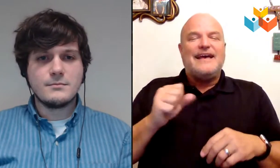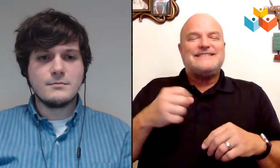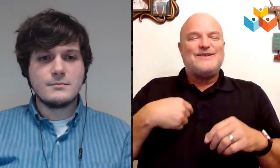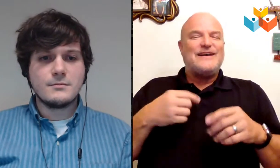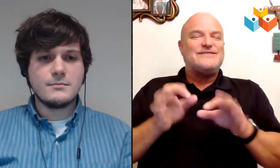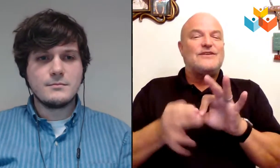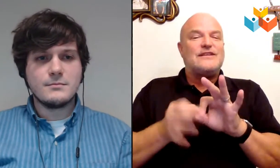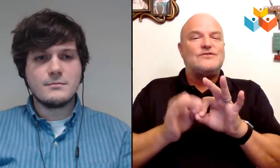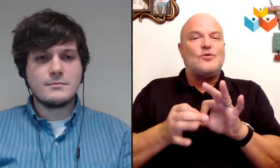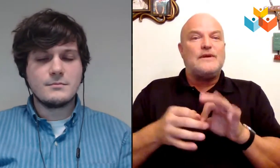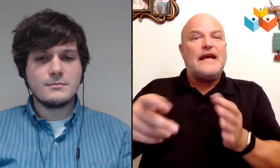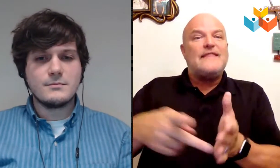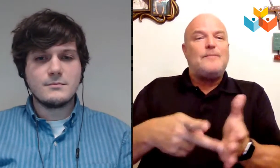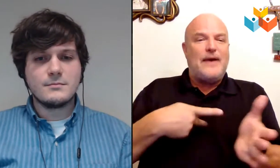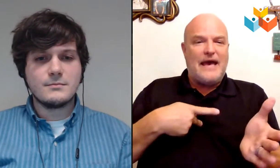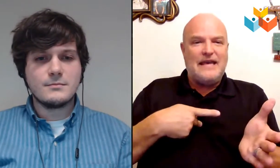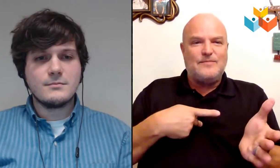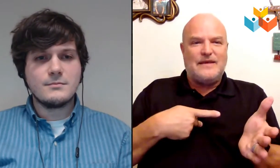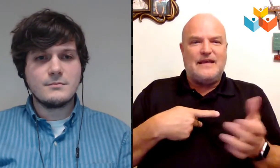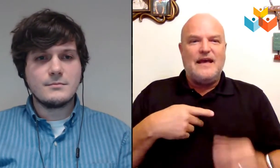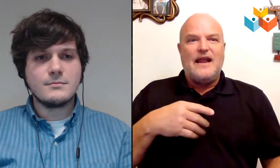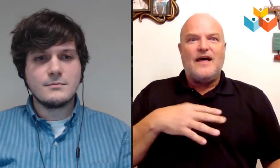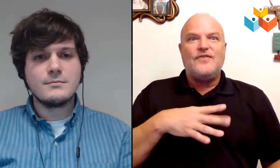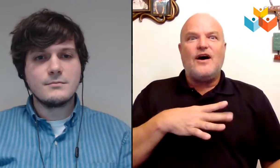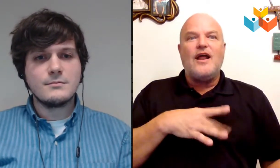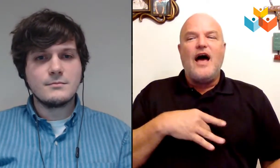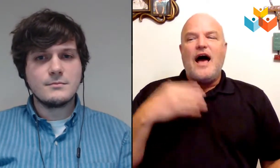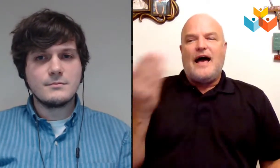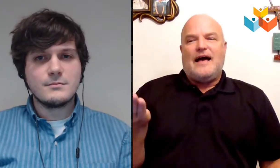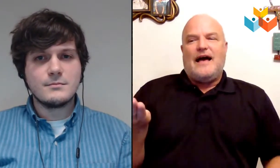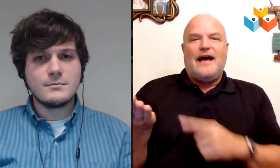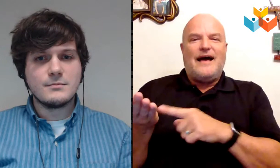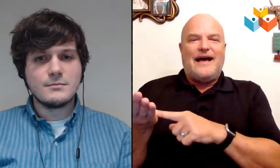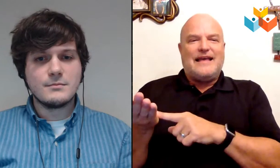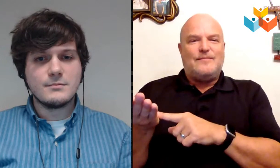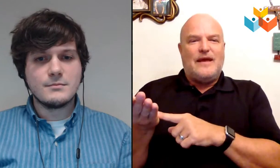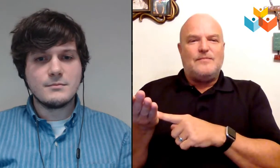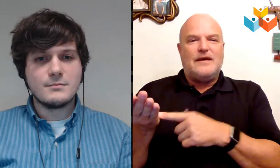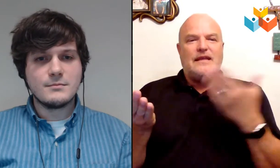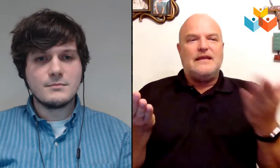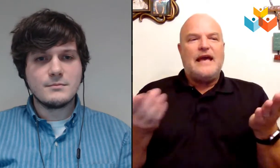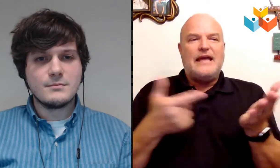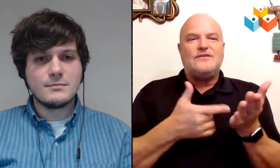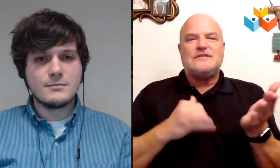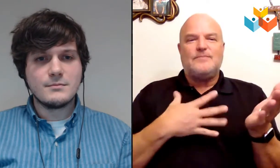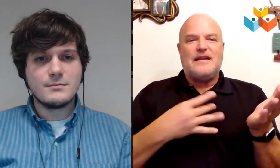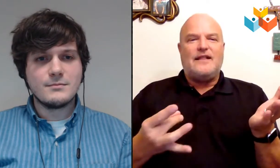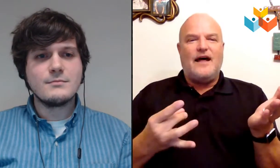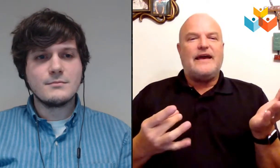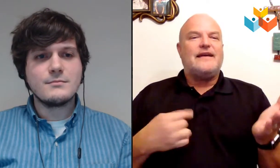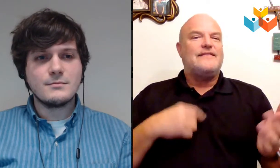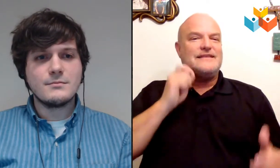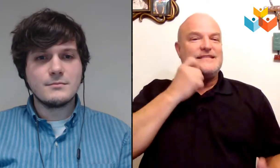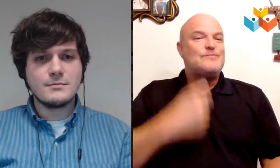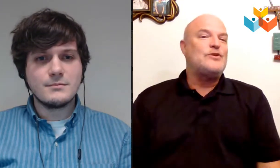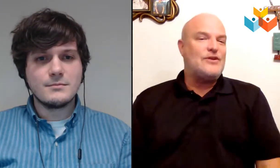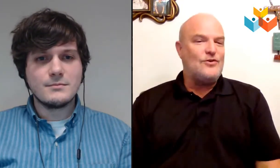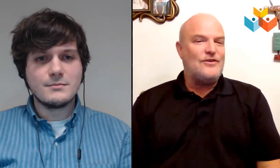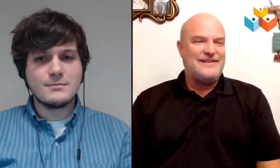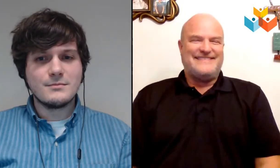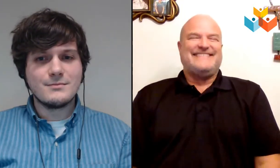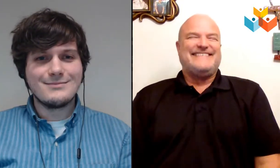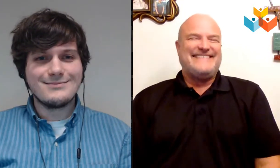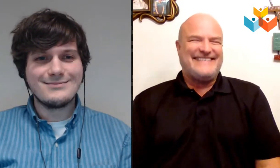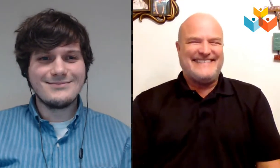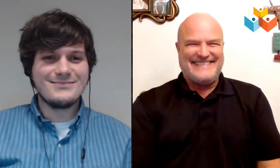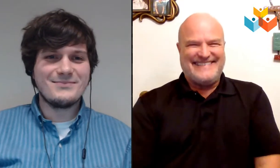nature. And so I started interpreting, and they paid me. I thought, I can make money and do something I like. This is pretty